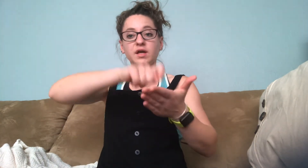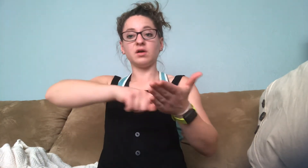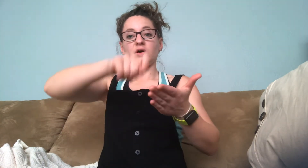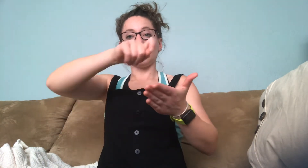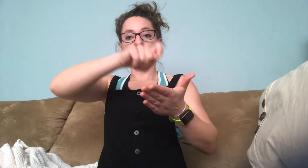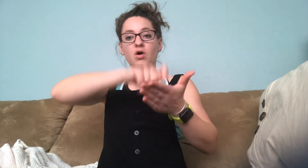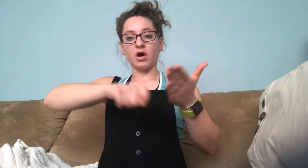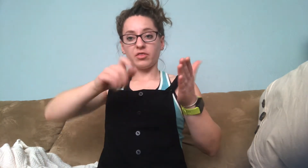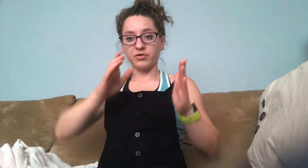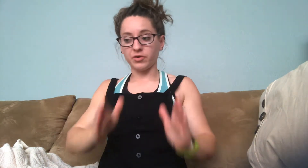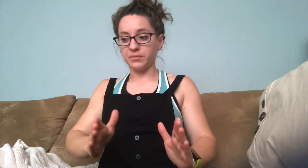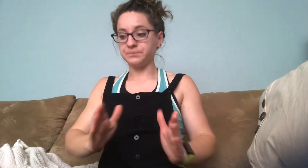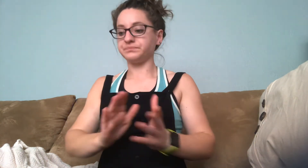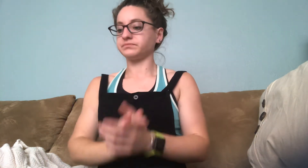for right, author.